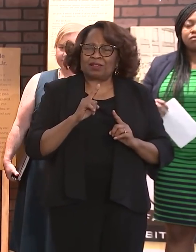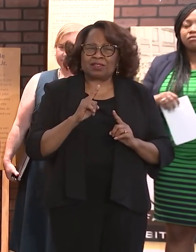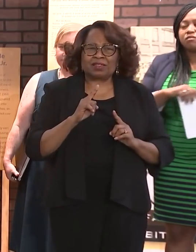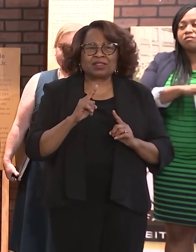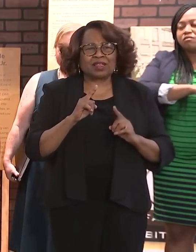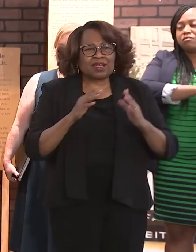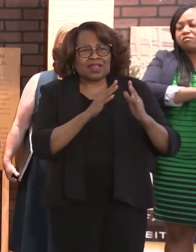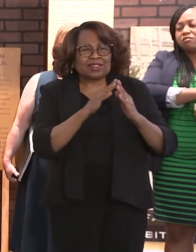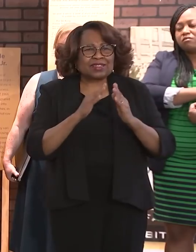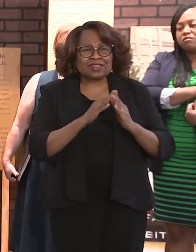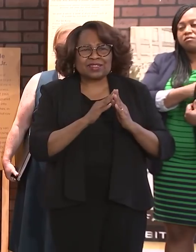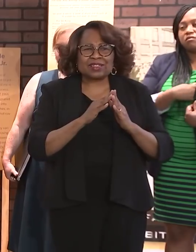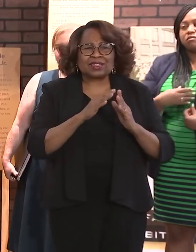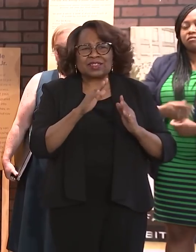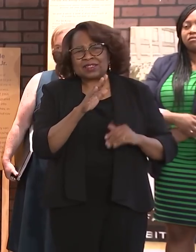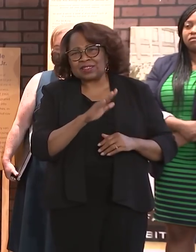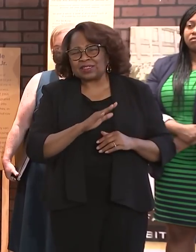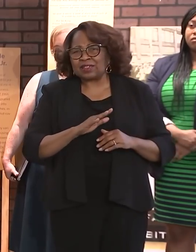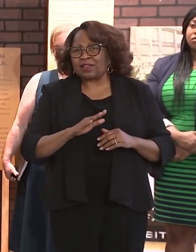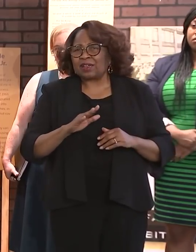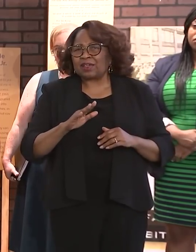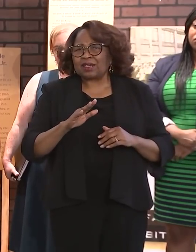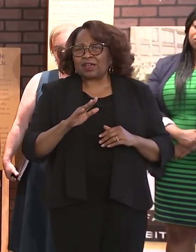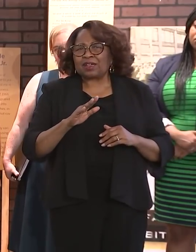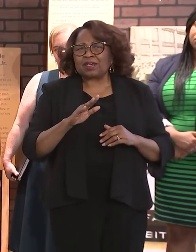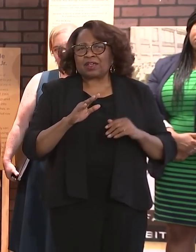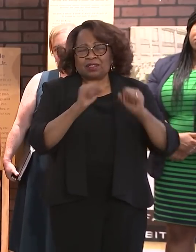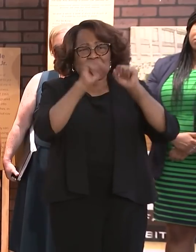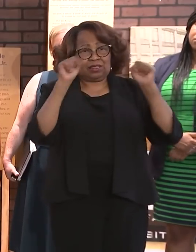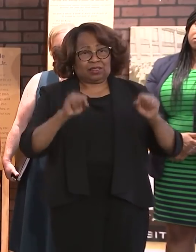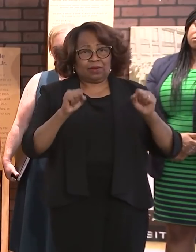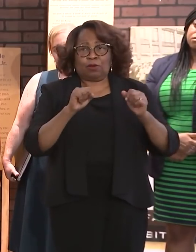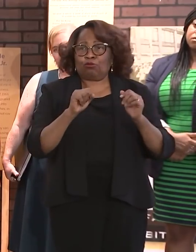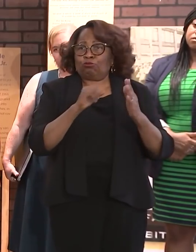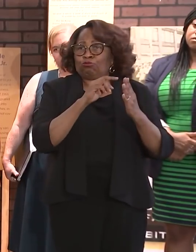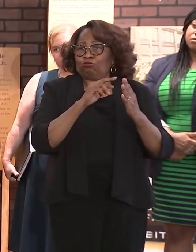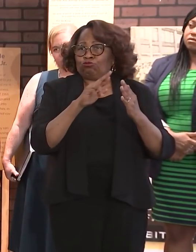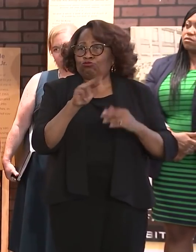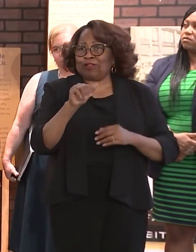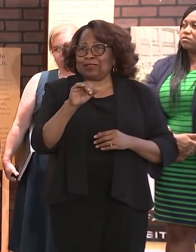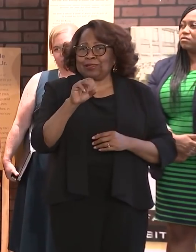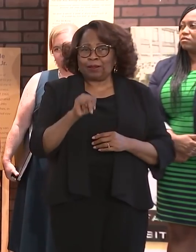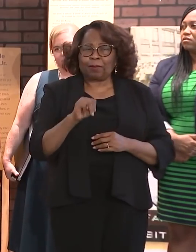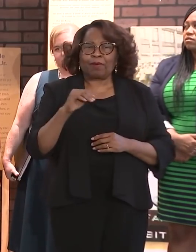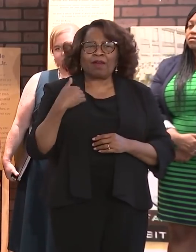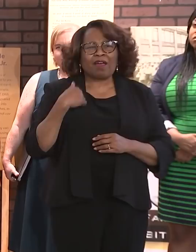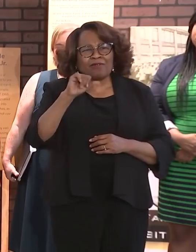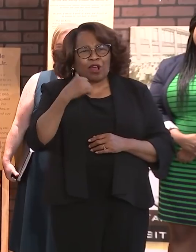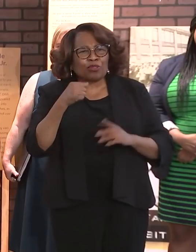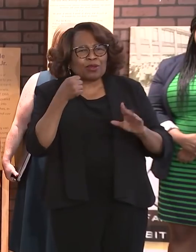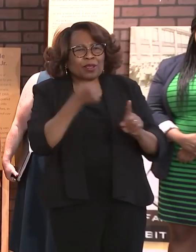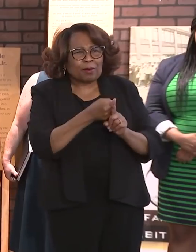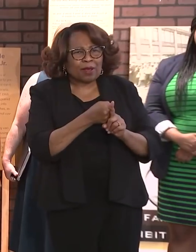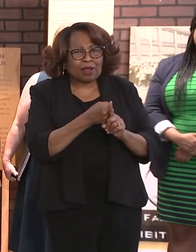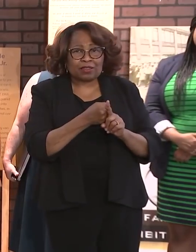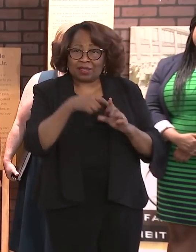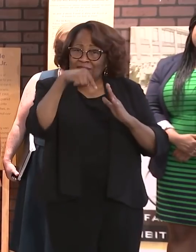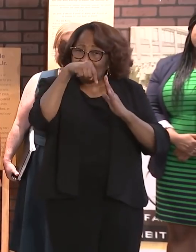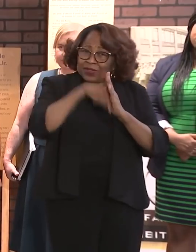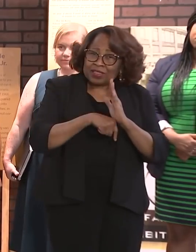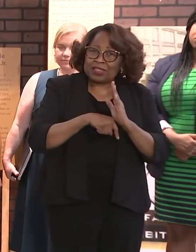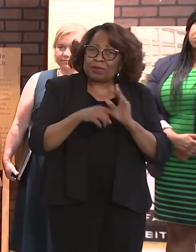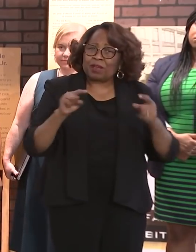the insidious nature of systemic racism has other impacts that are every bit as deep